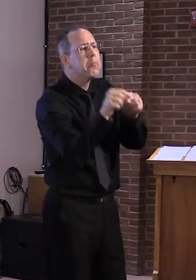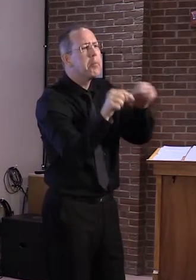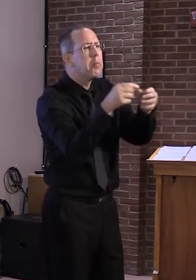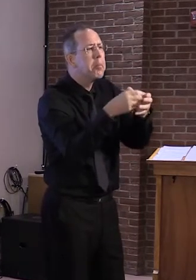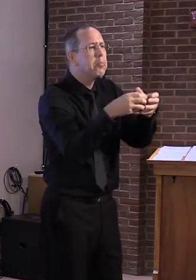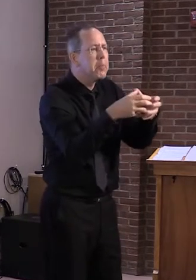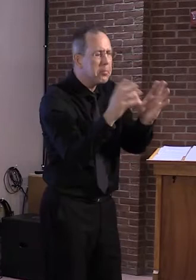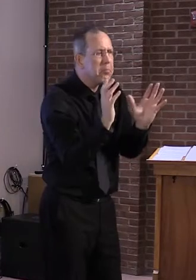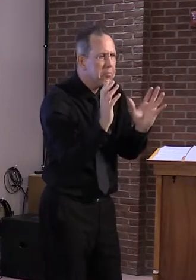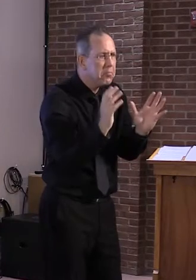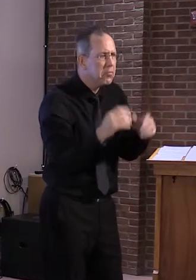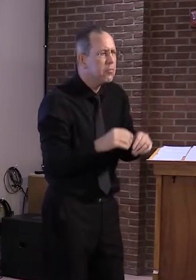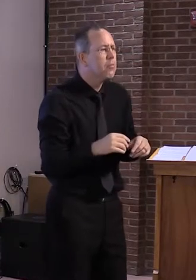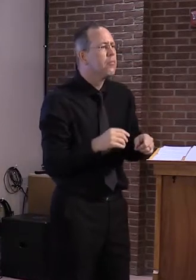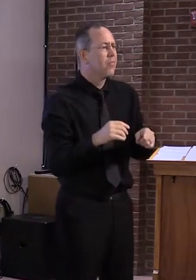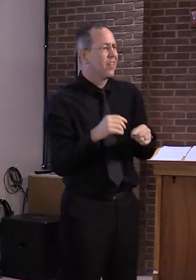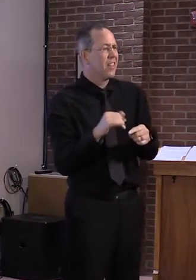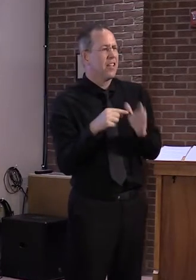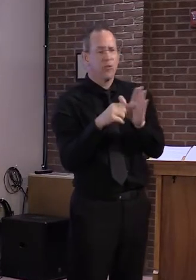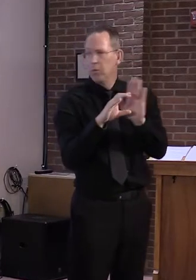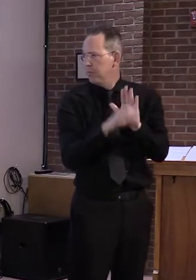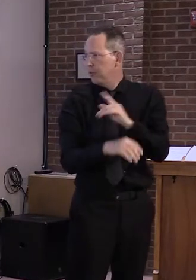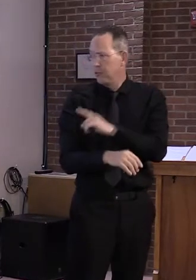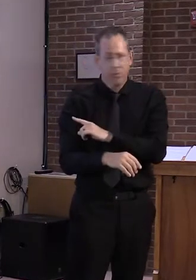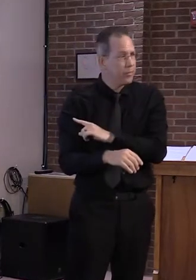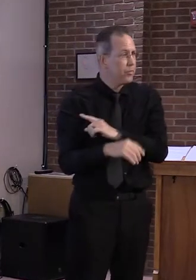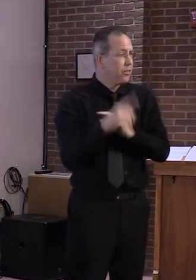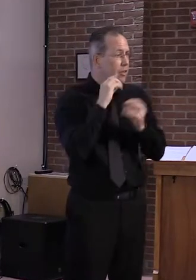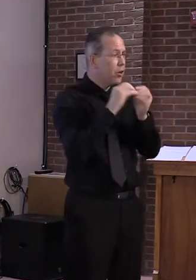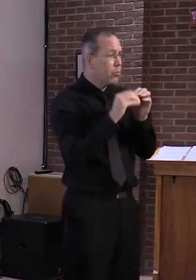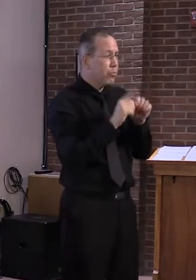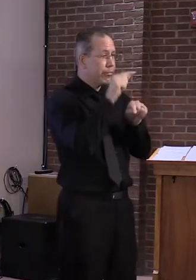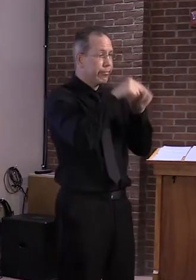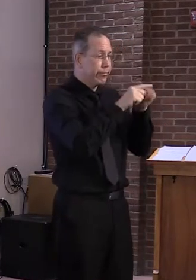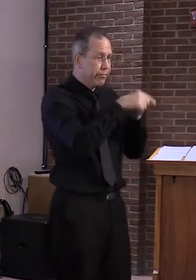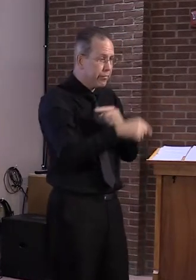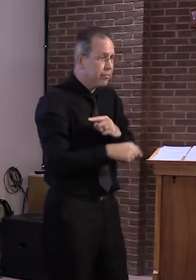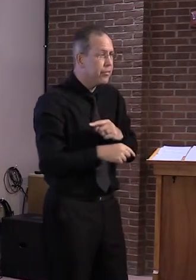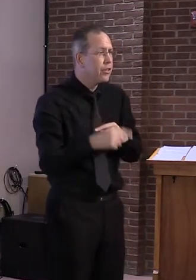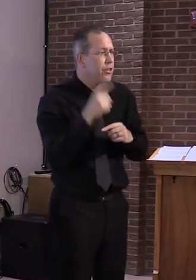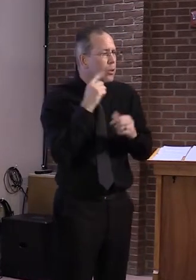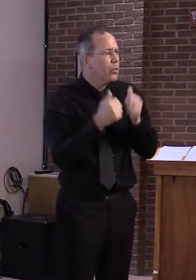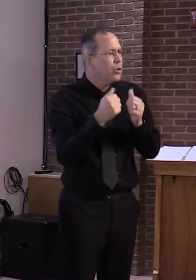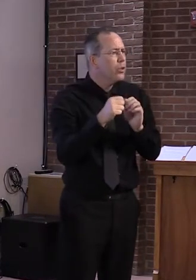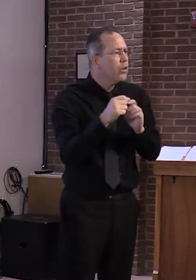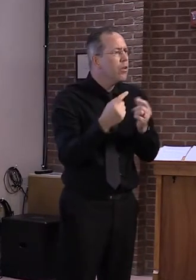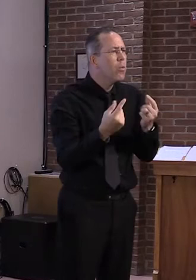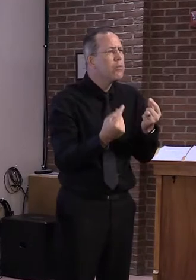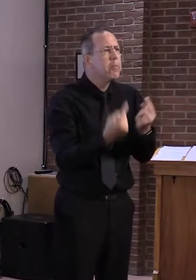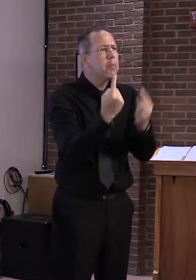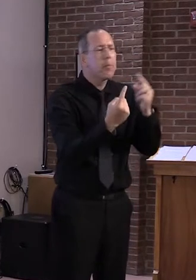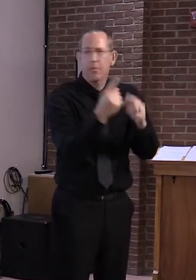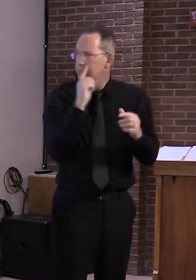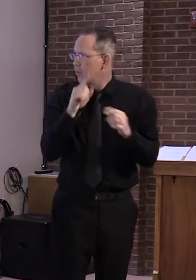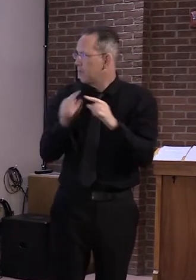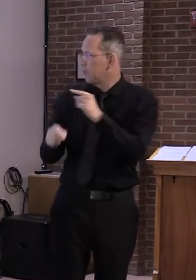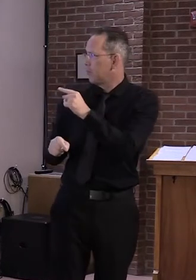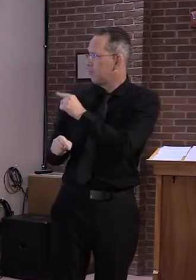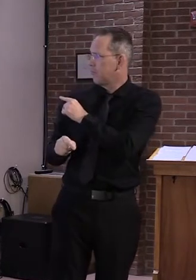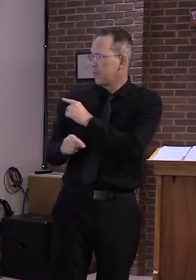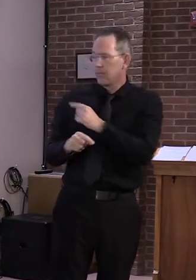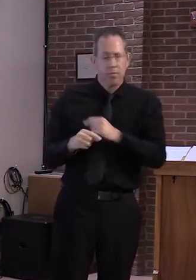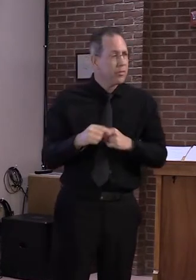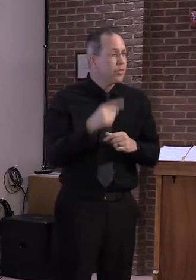total cases and then specifically the cases that are not associated with an outbreak or a cluster. As you can see, the